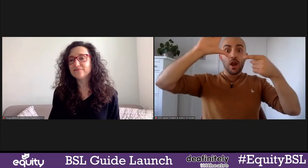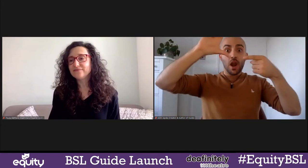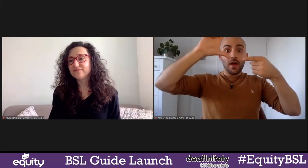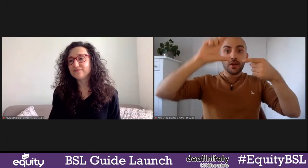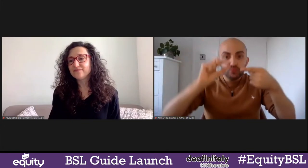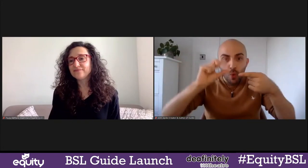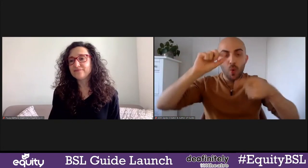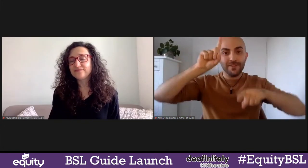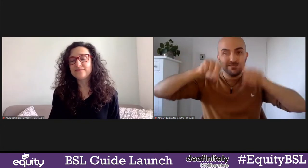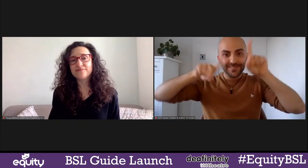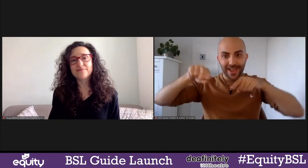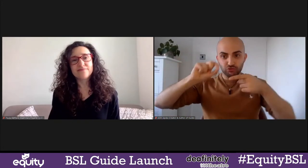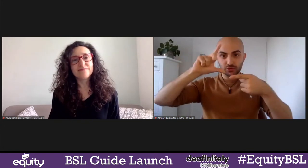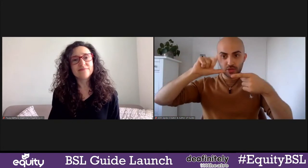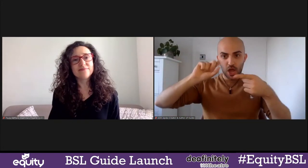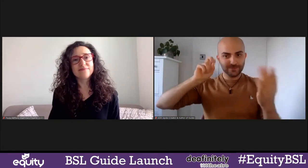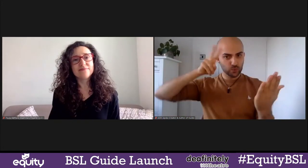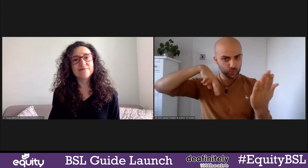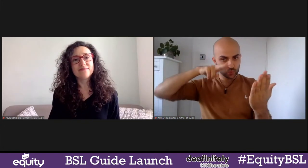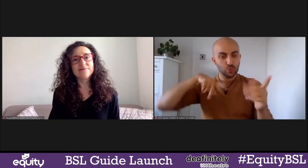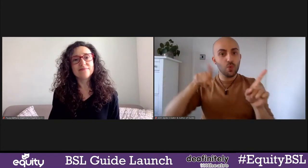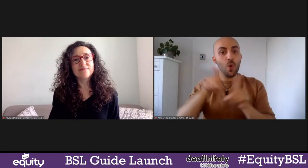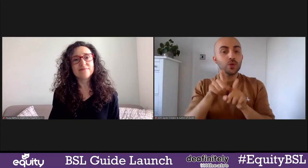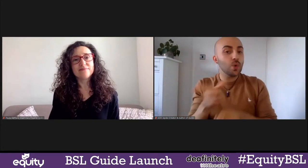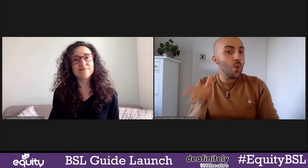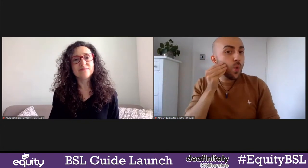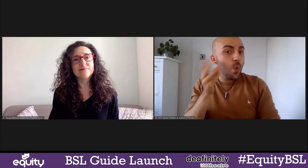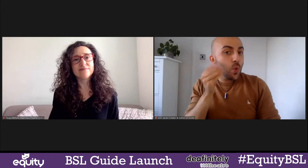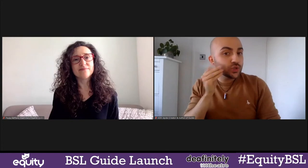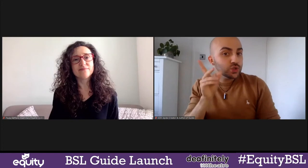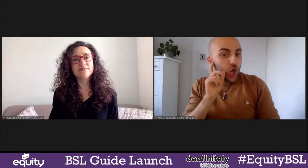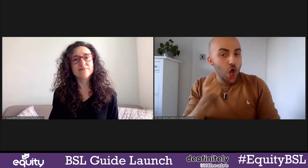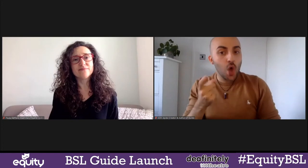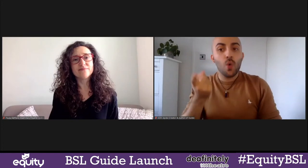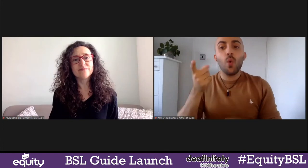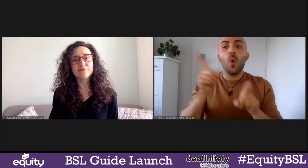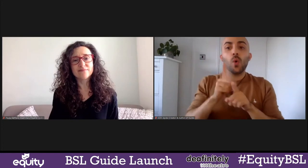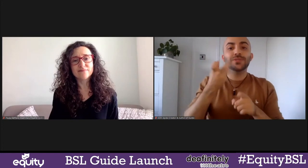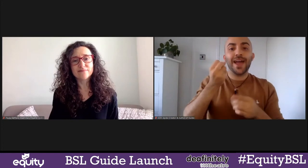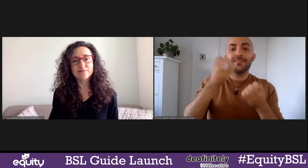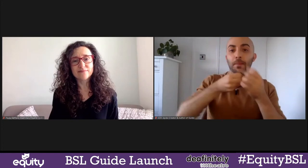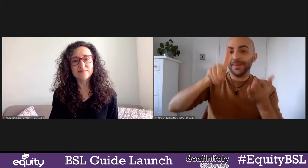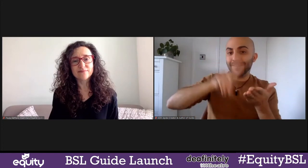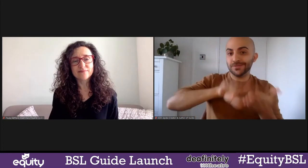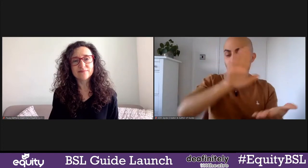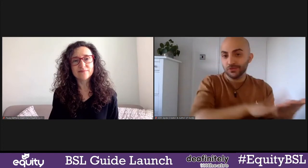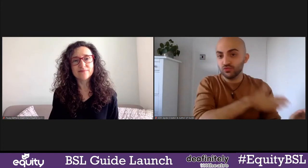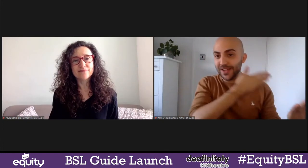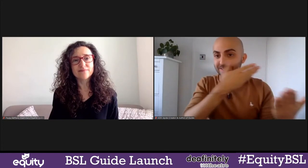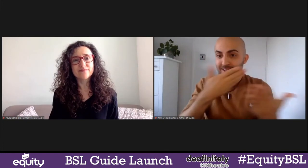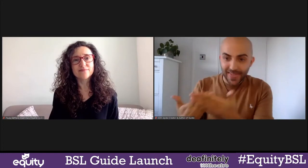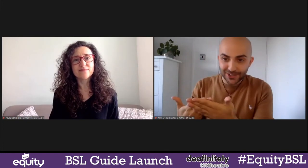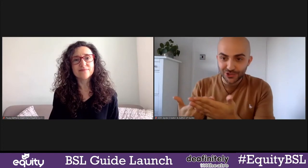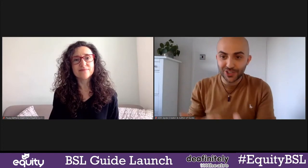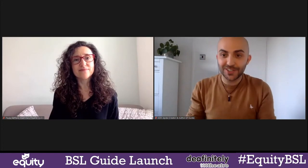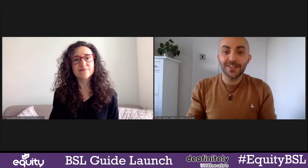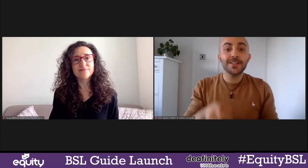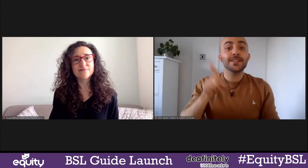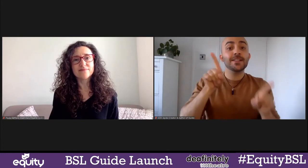And it will be provided in different versions, large print, audio, and there will be a BSL